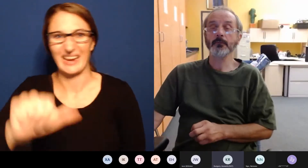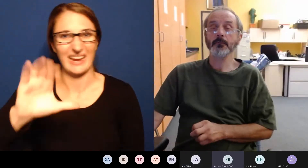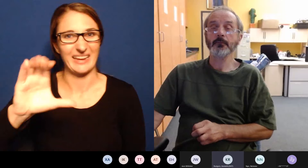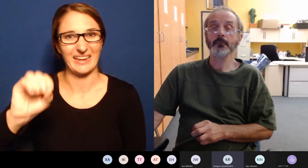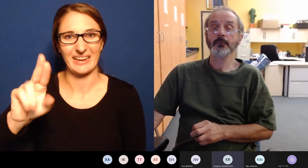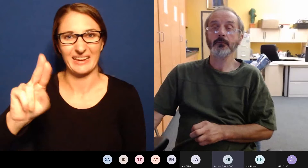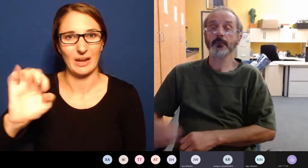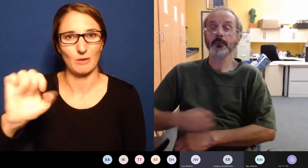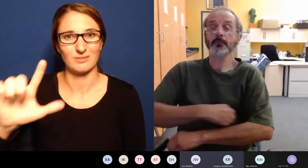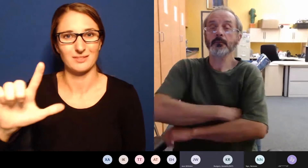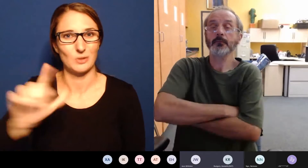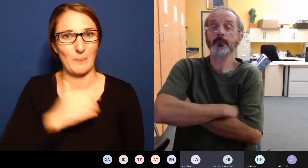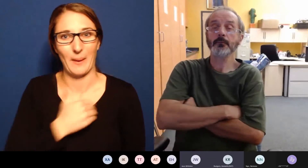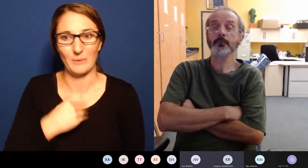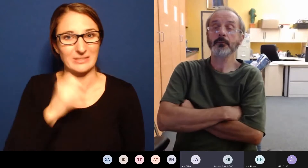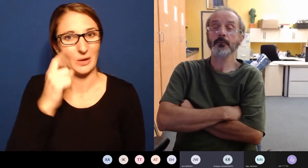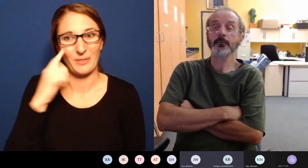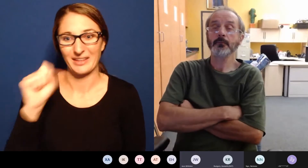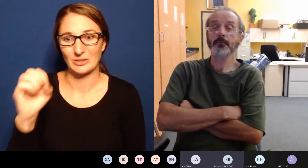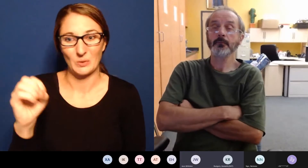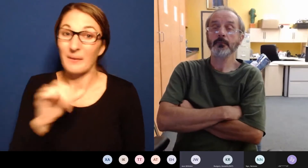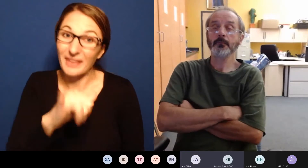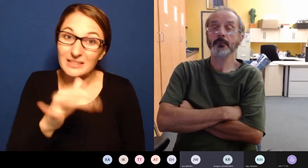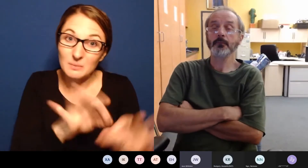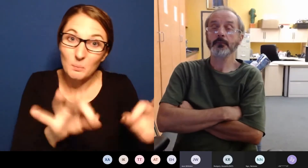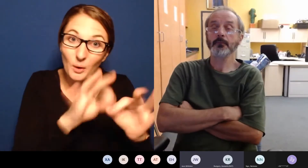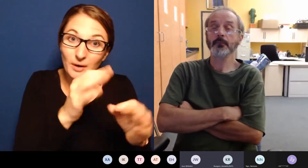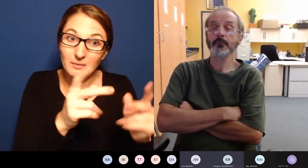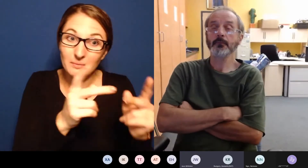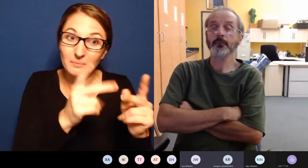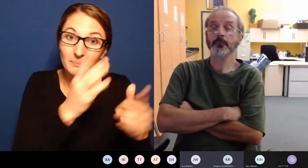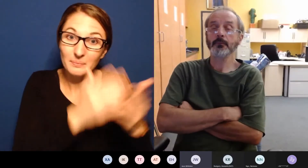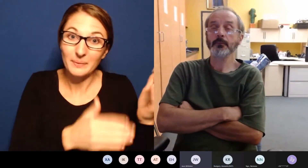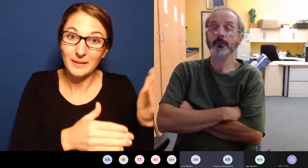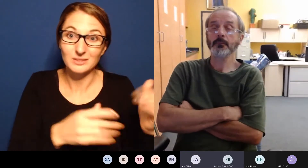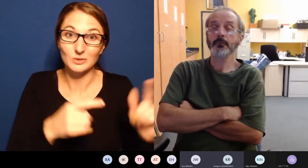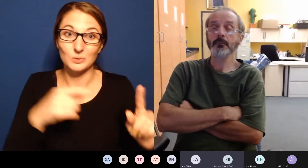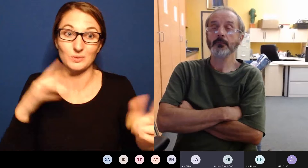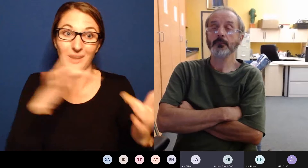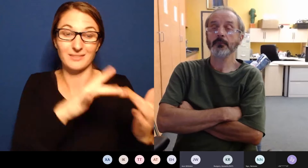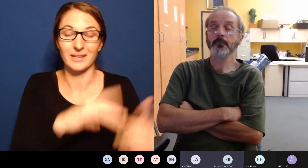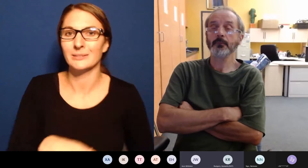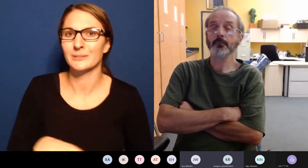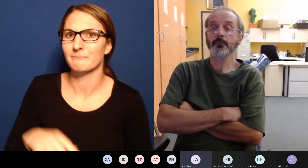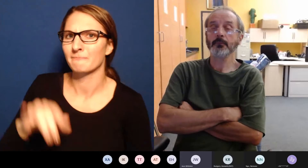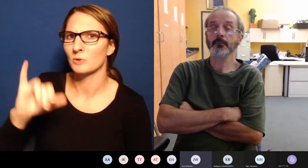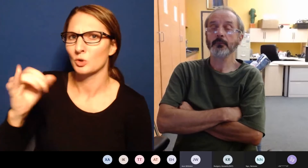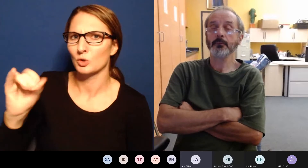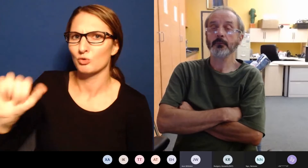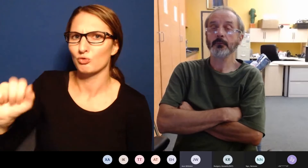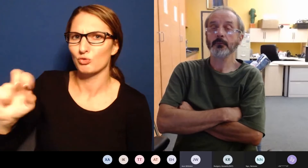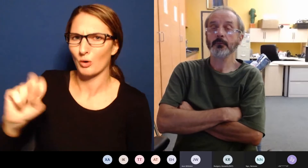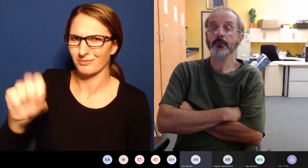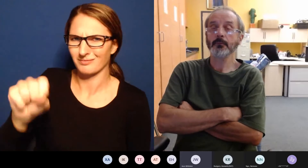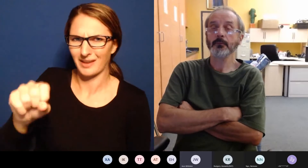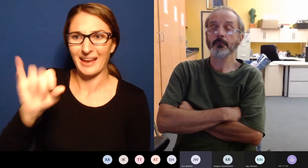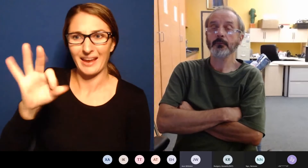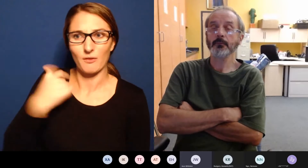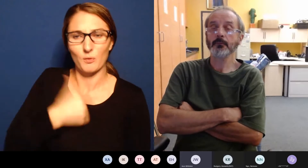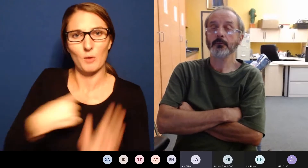really important place. Right. Well, and I think each one of us, represent a ward. So I